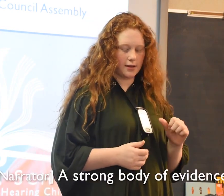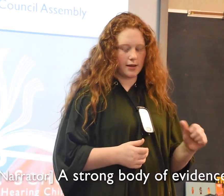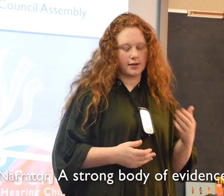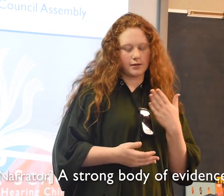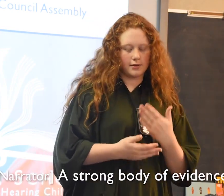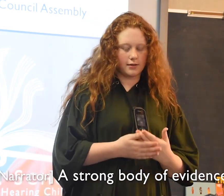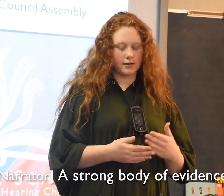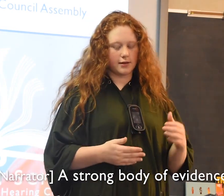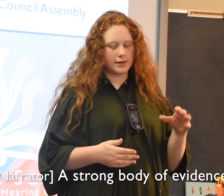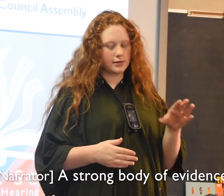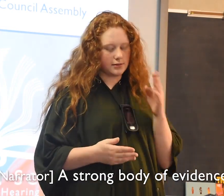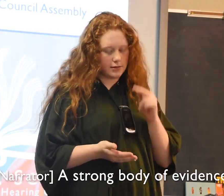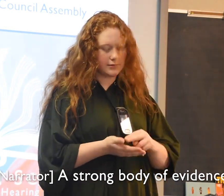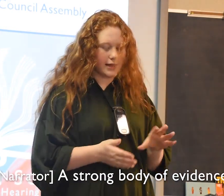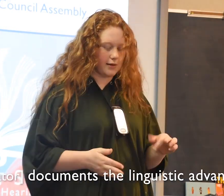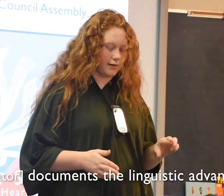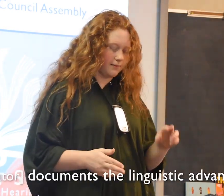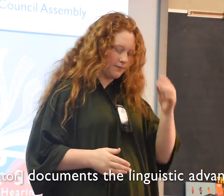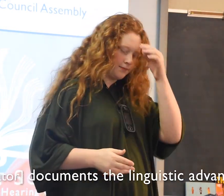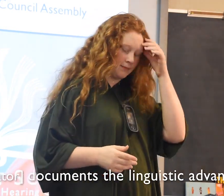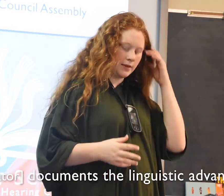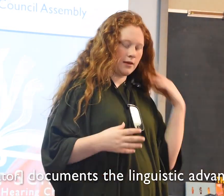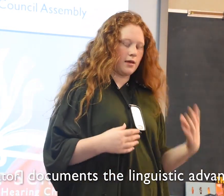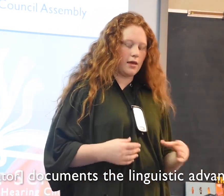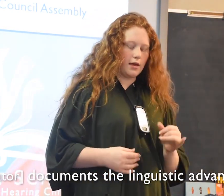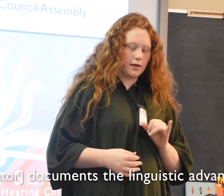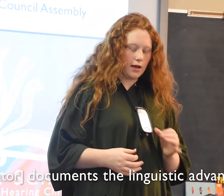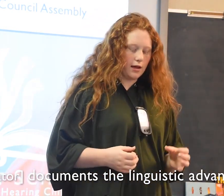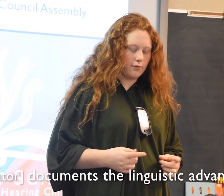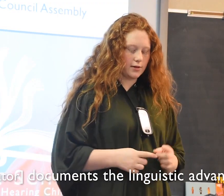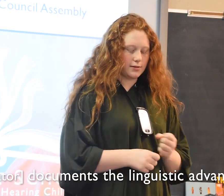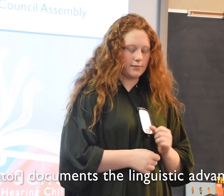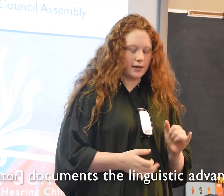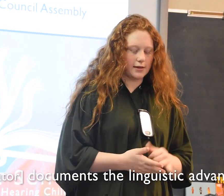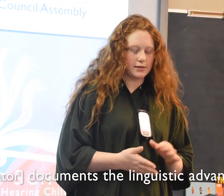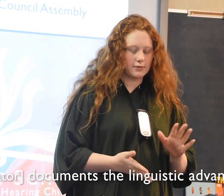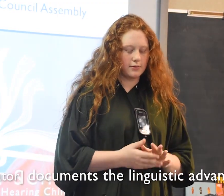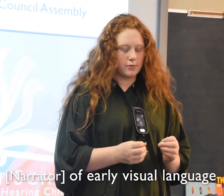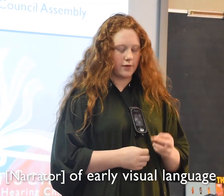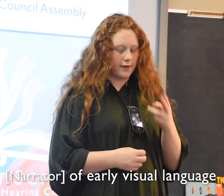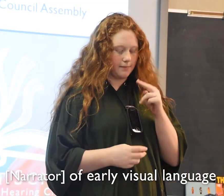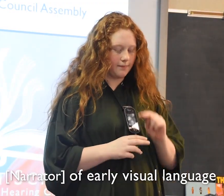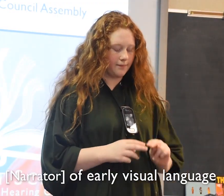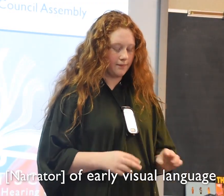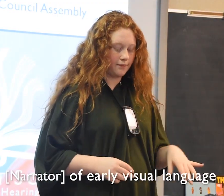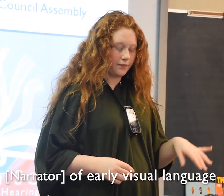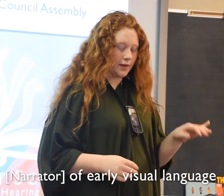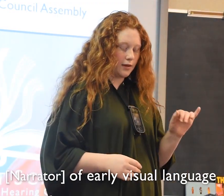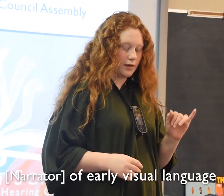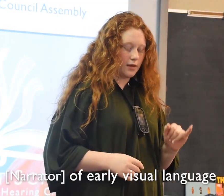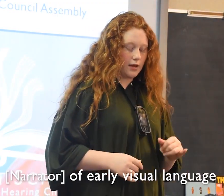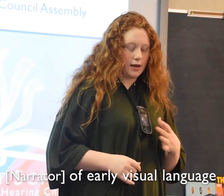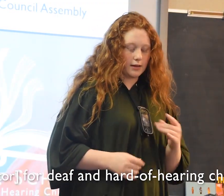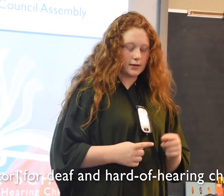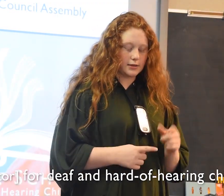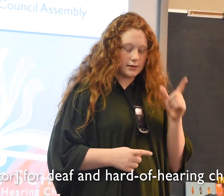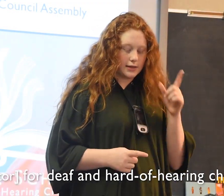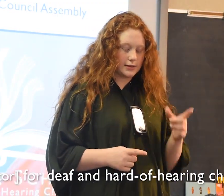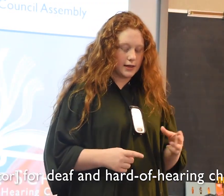A strong body of evidence documents the linguistic advantages of early visual language for deaf and hard